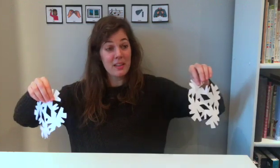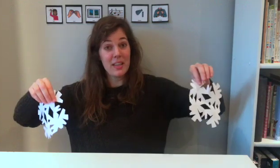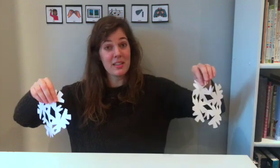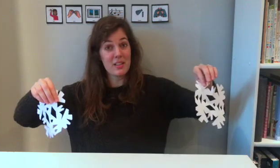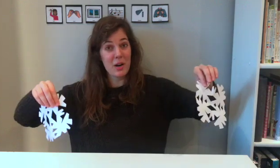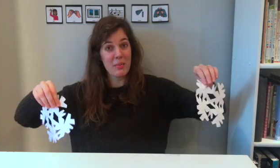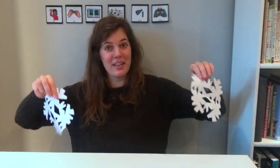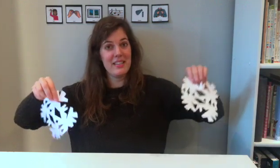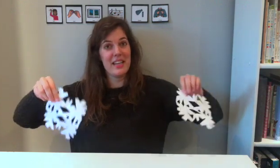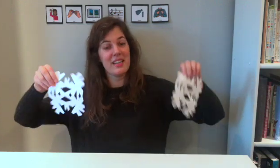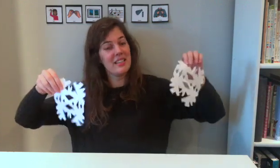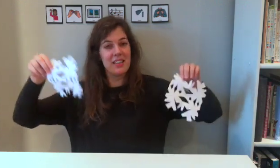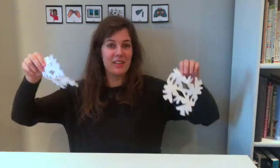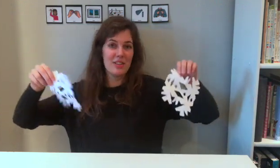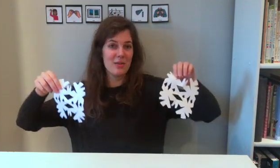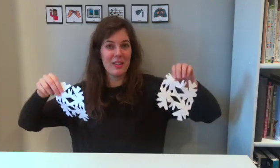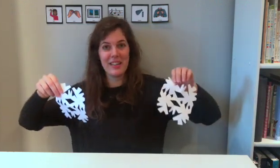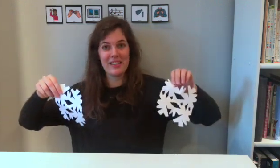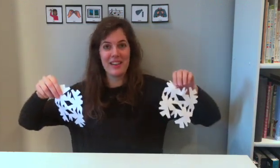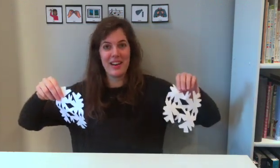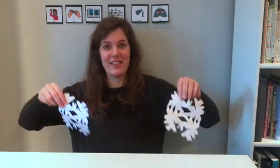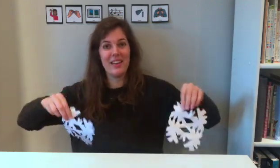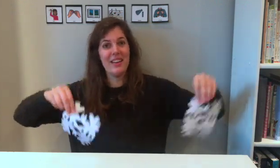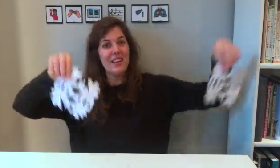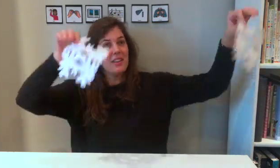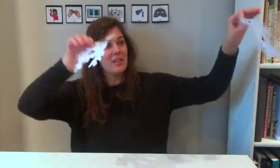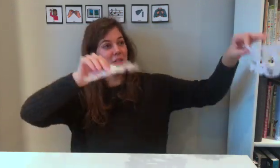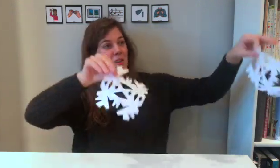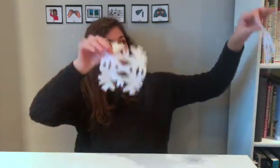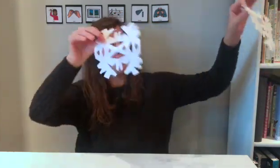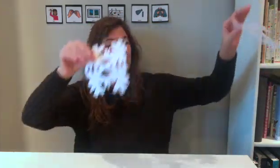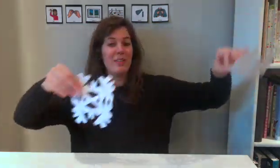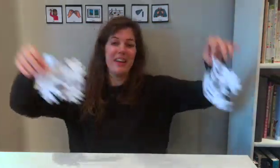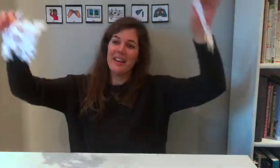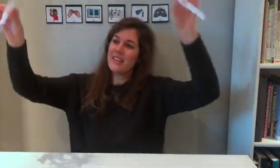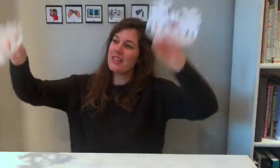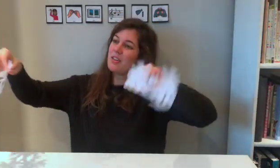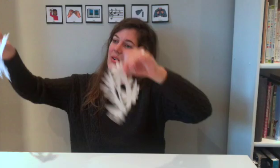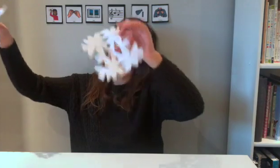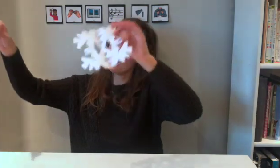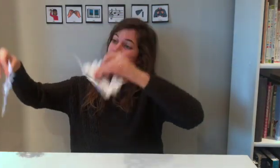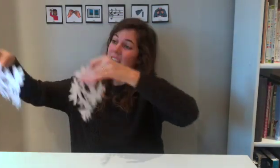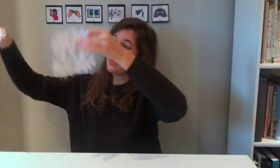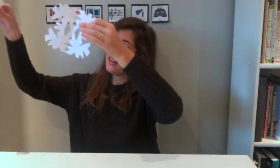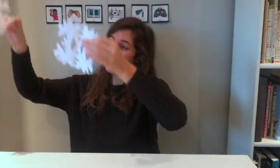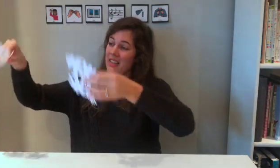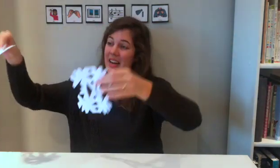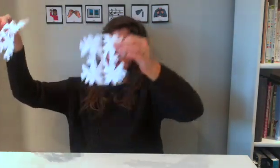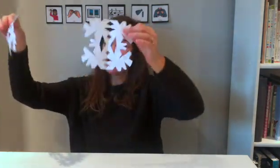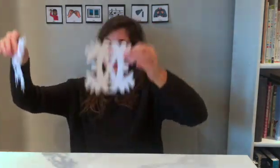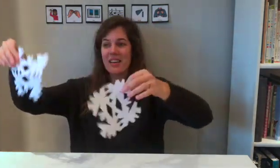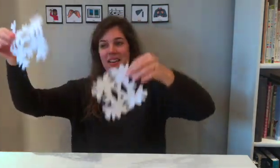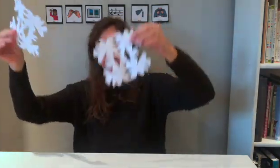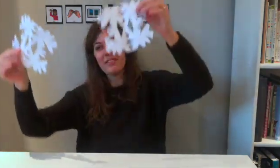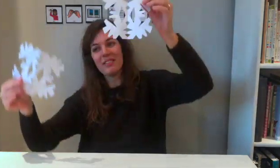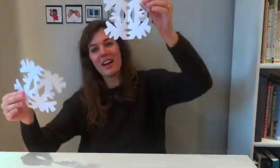Let's start by dancing our snowflakes around. Snowflake, snowflake, dance